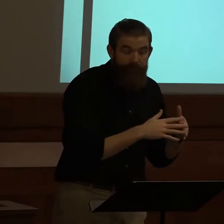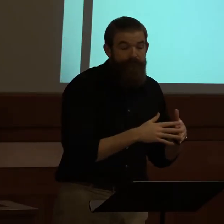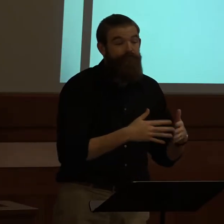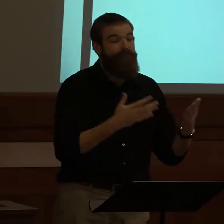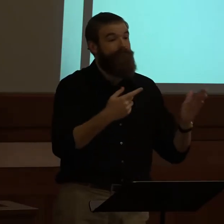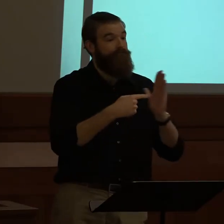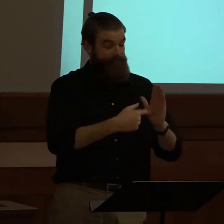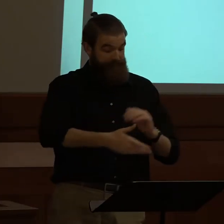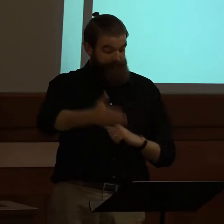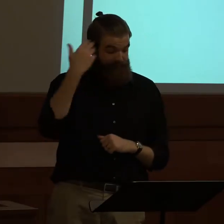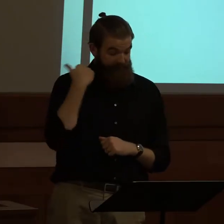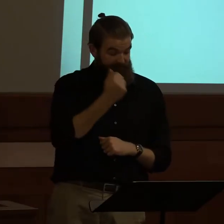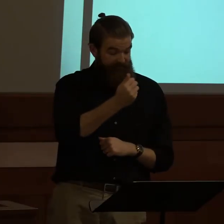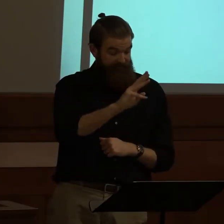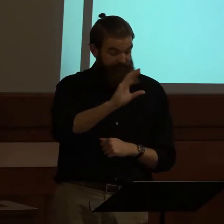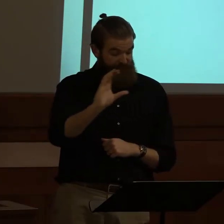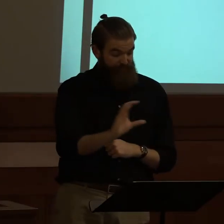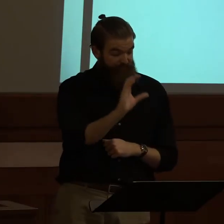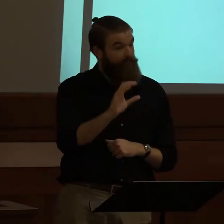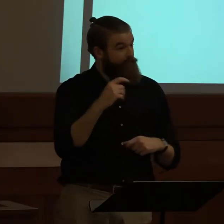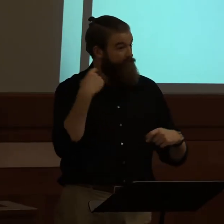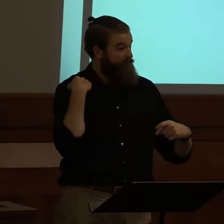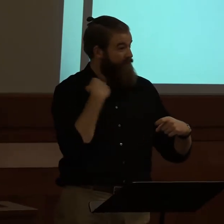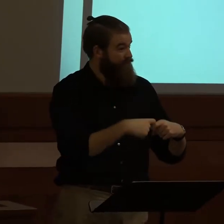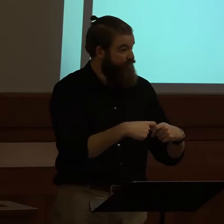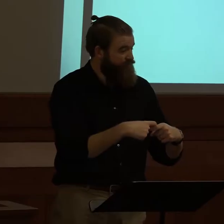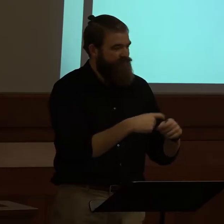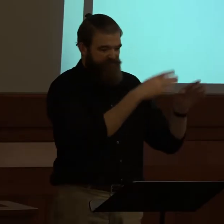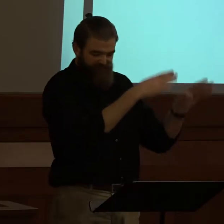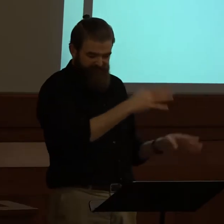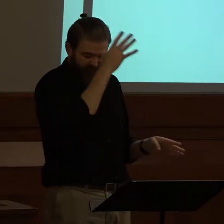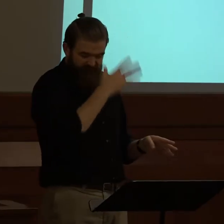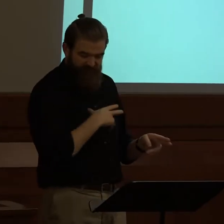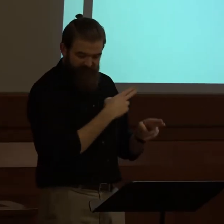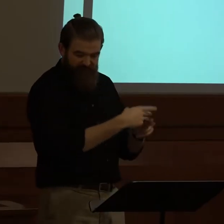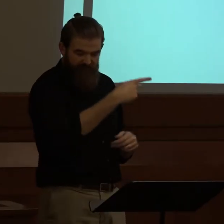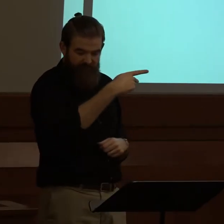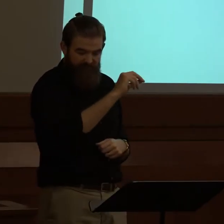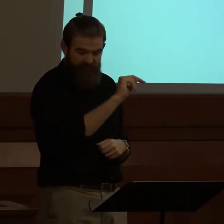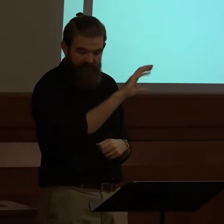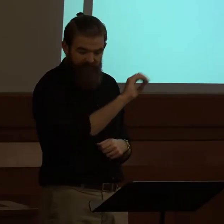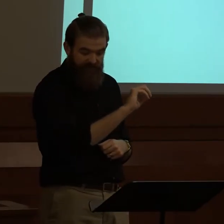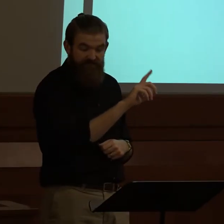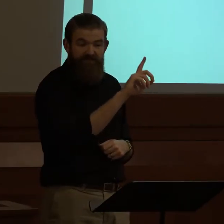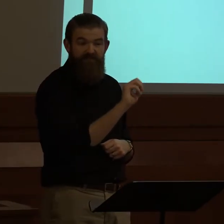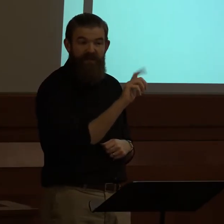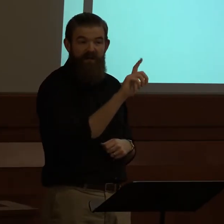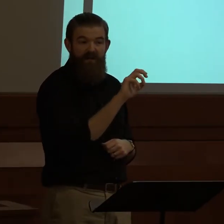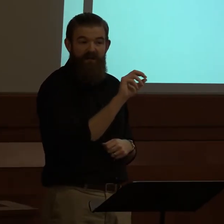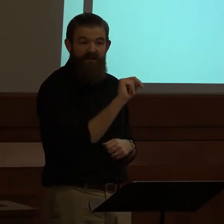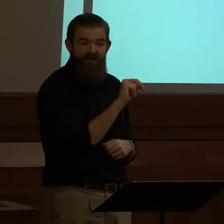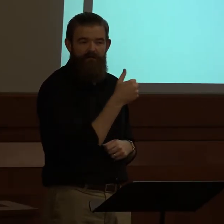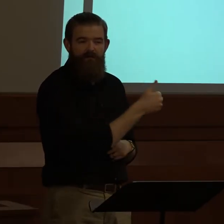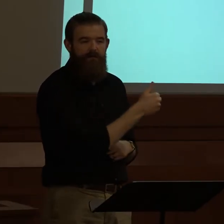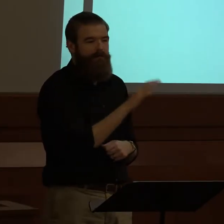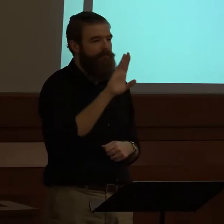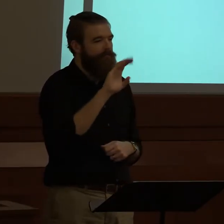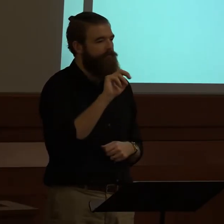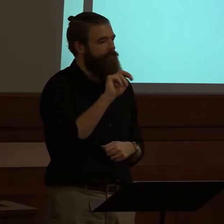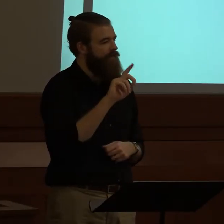to speak, and at the same time encouraged them to communicate with each other in signs. And in the